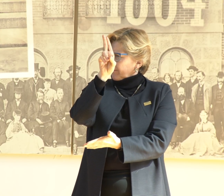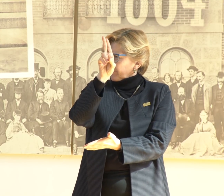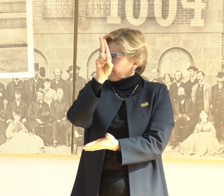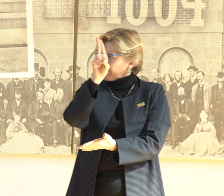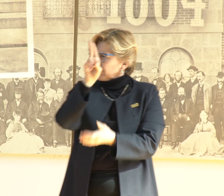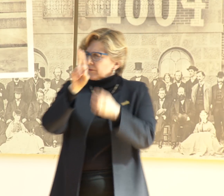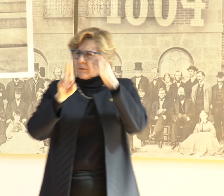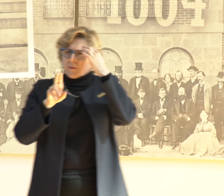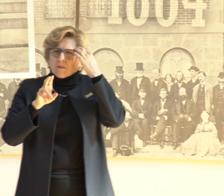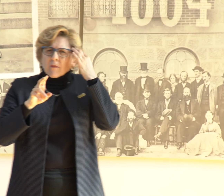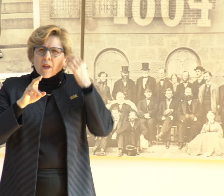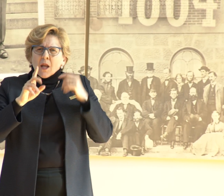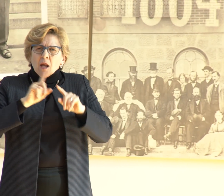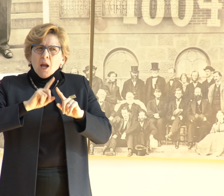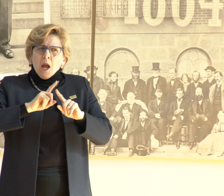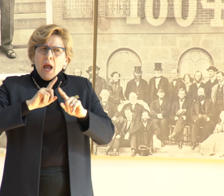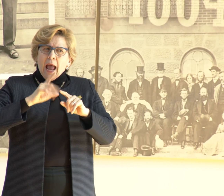because of our mission as a bilingual university.